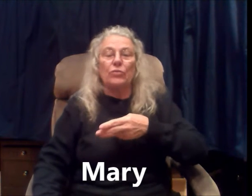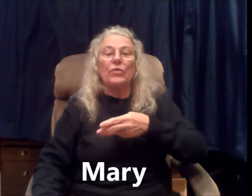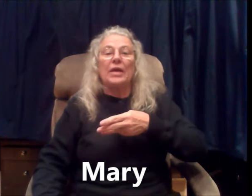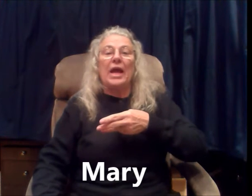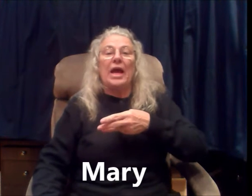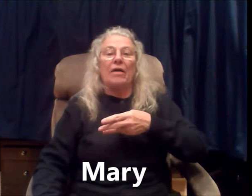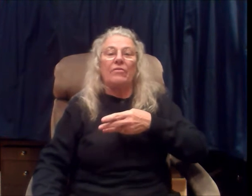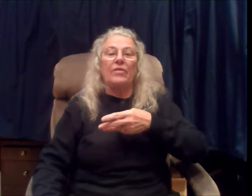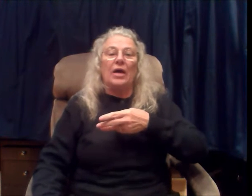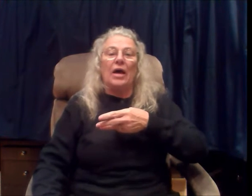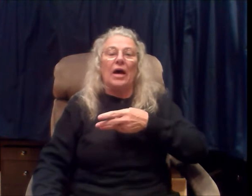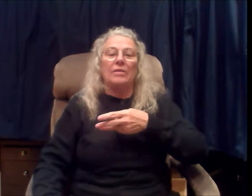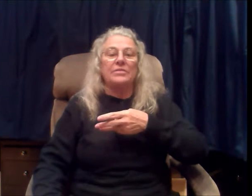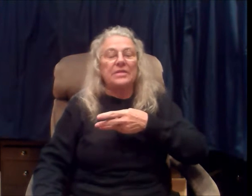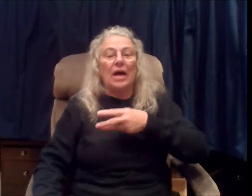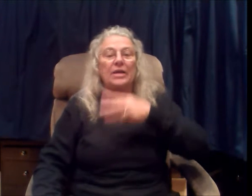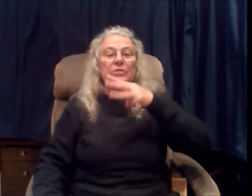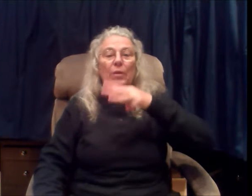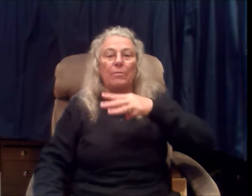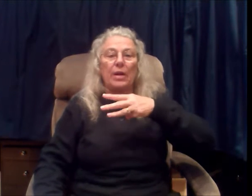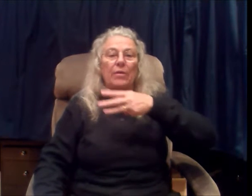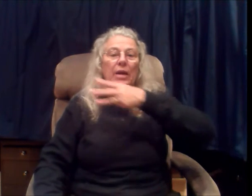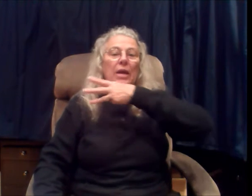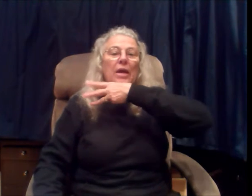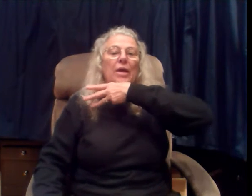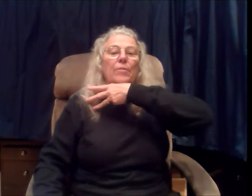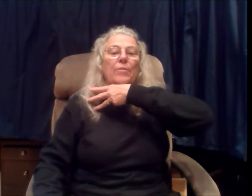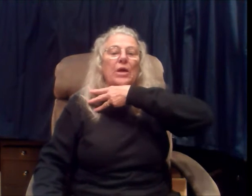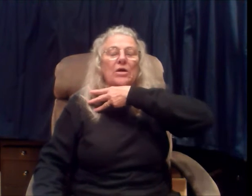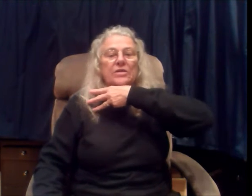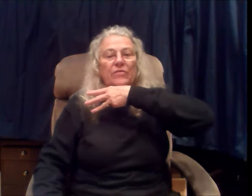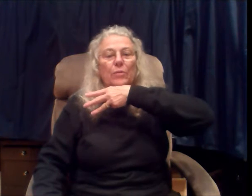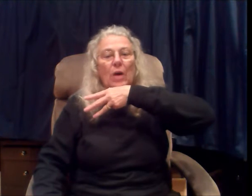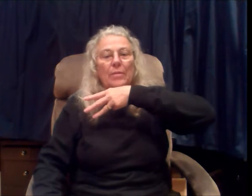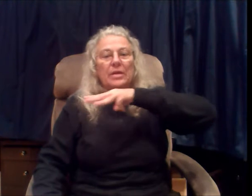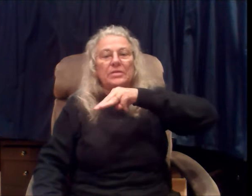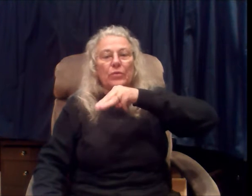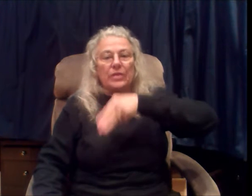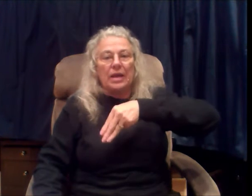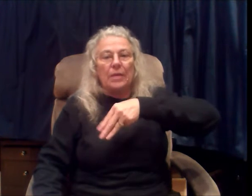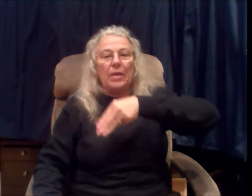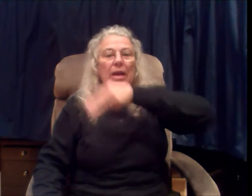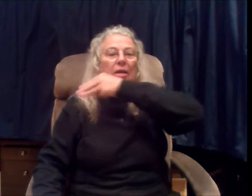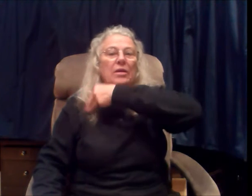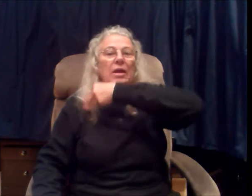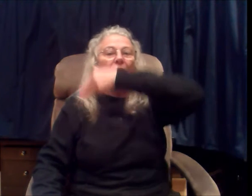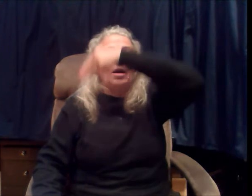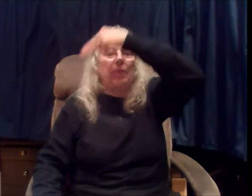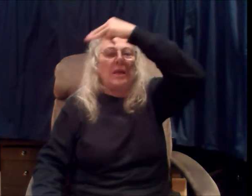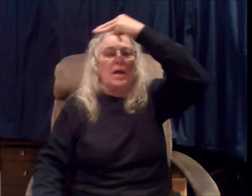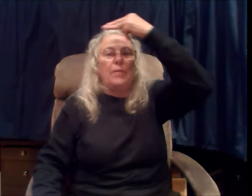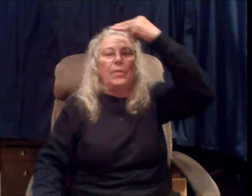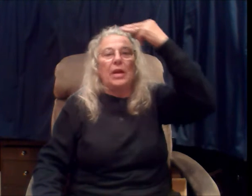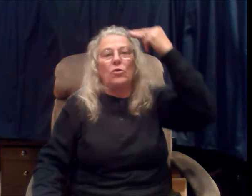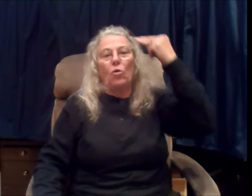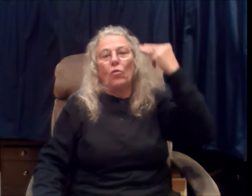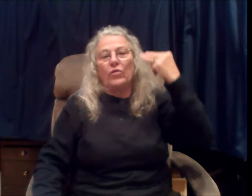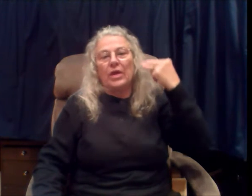really have signs, but Mary, because of the prominence with the M hand coming up and over the